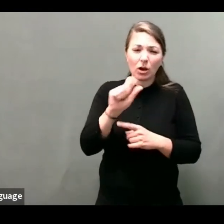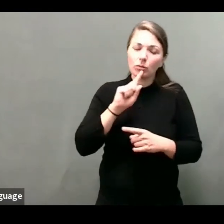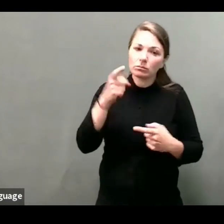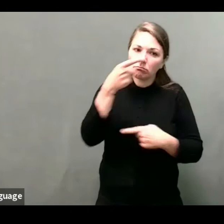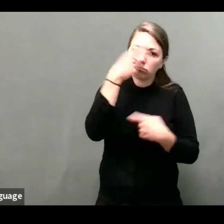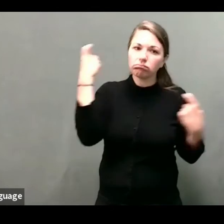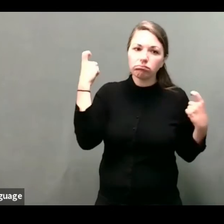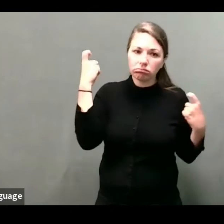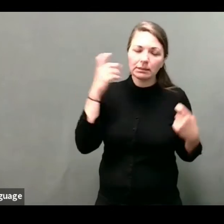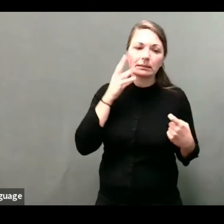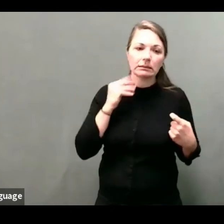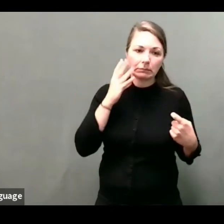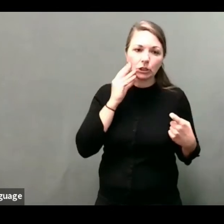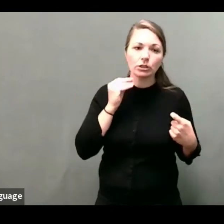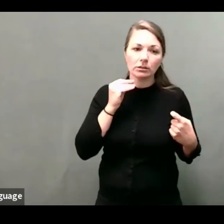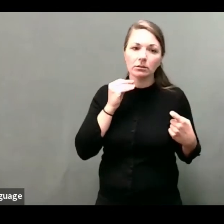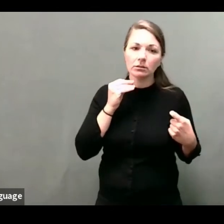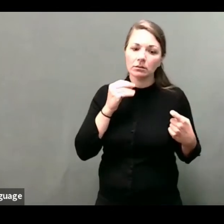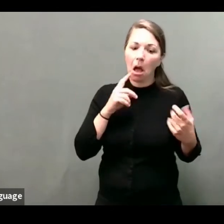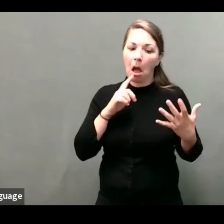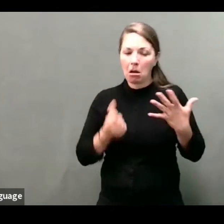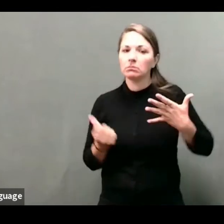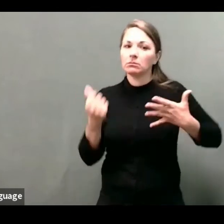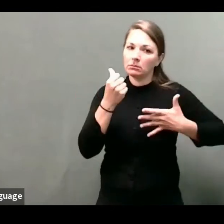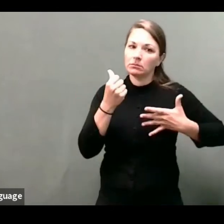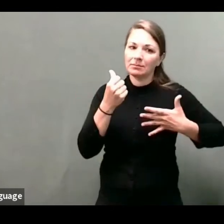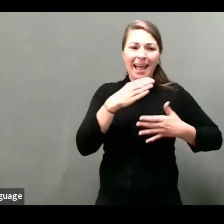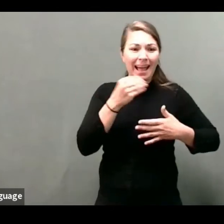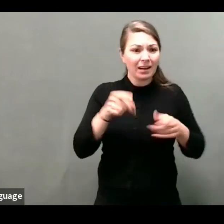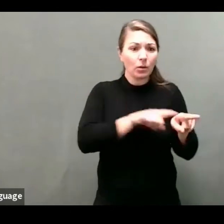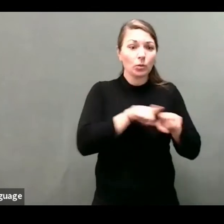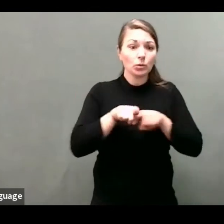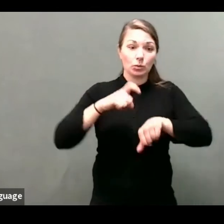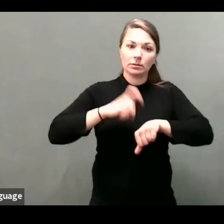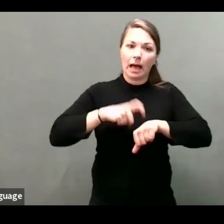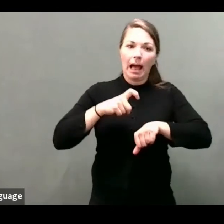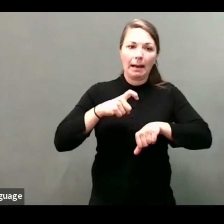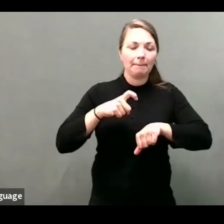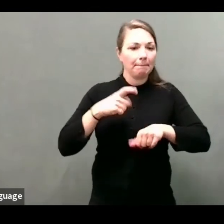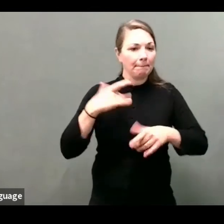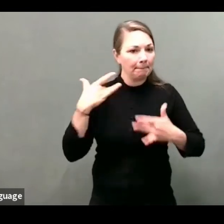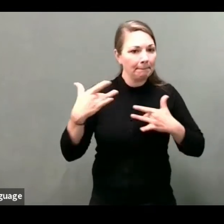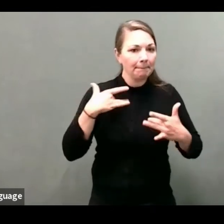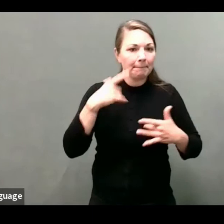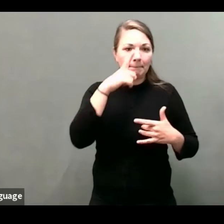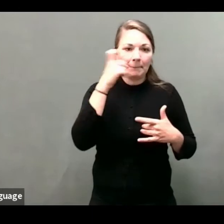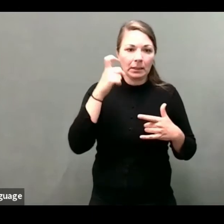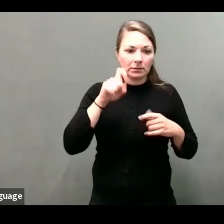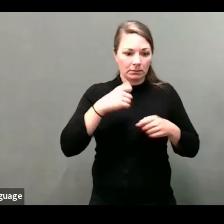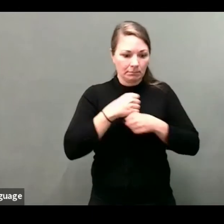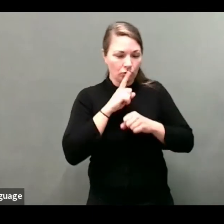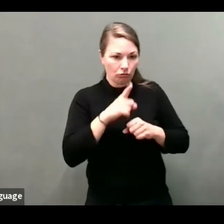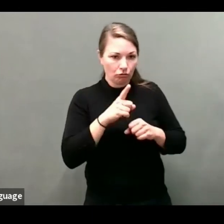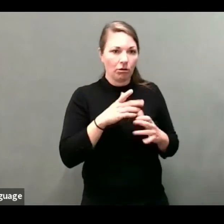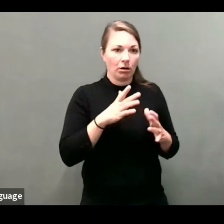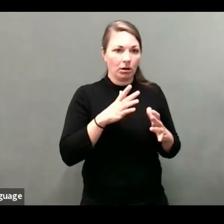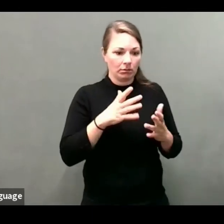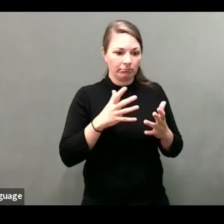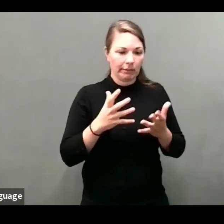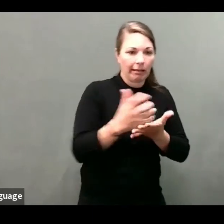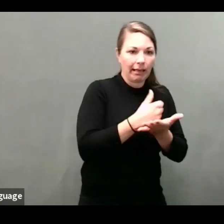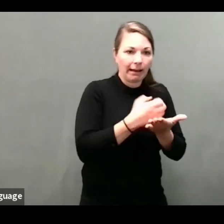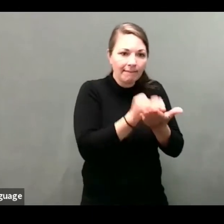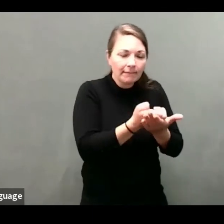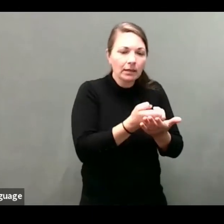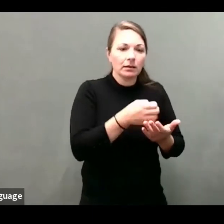experience, and because of the time-sensitive nature of getting certain medical interventions on board and collecting evidence,